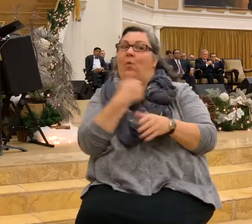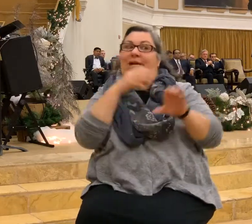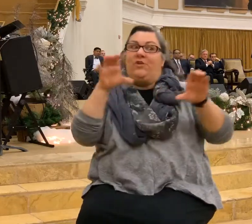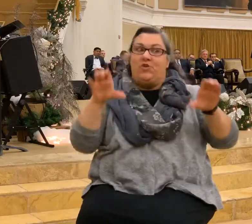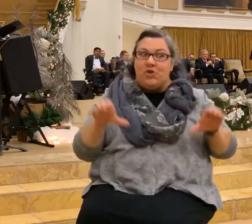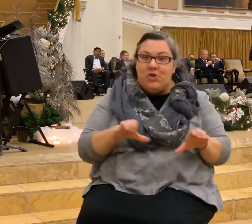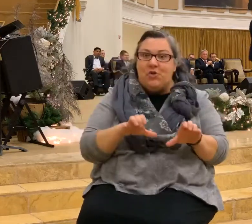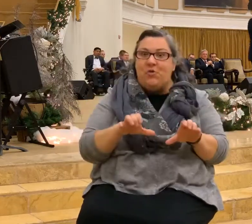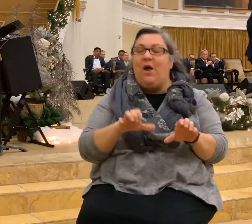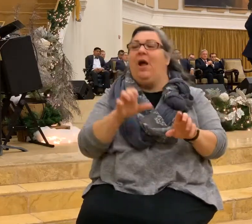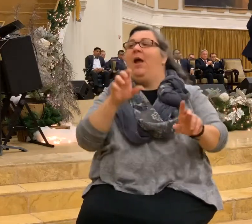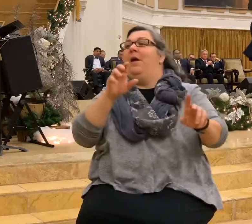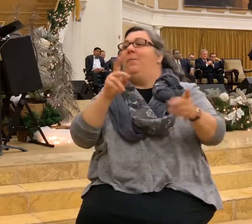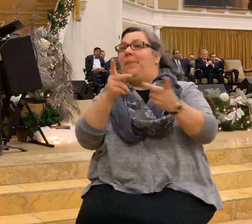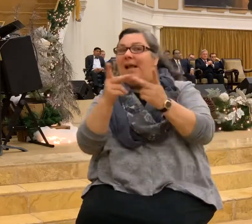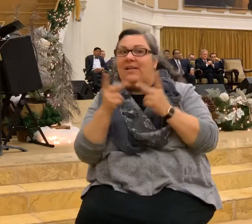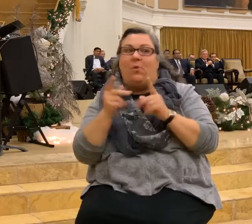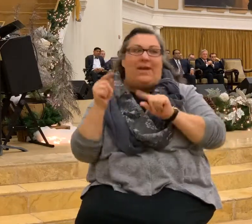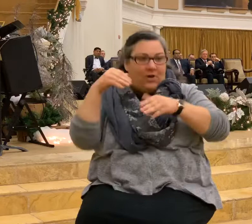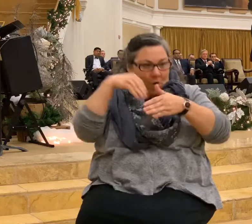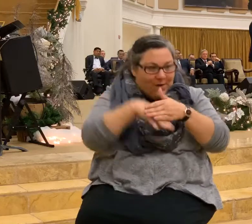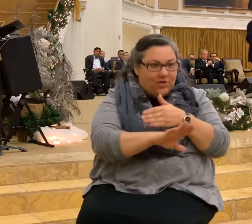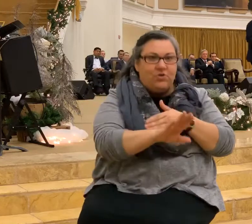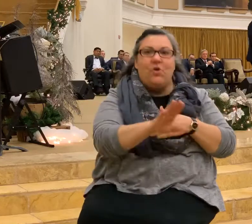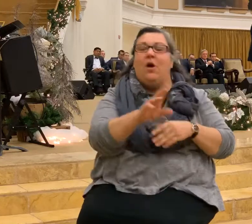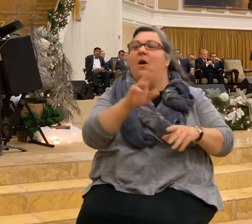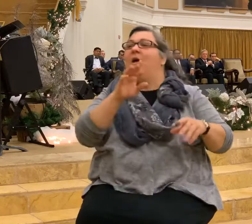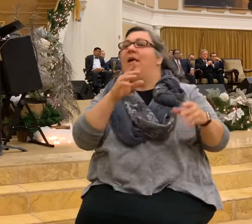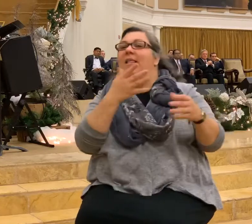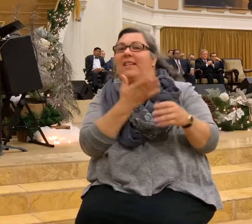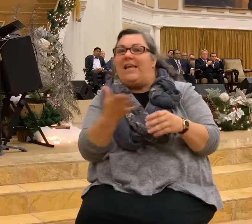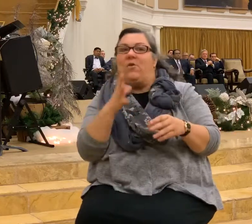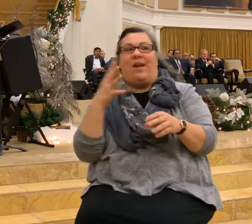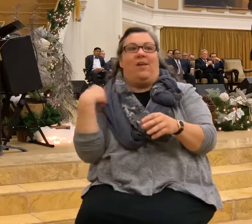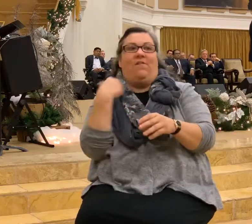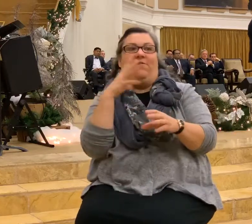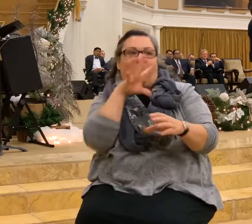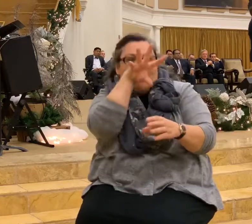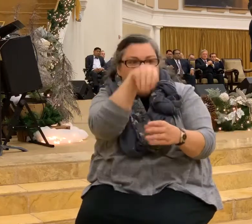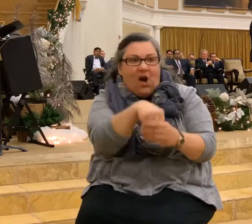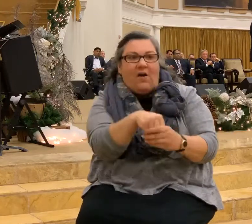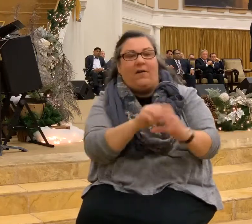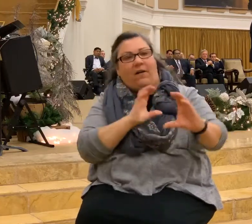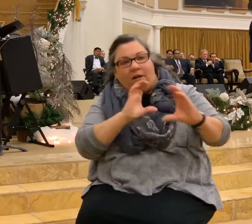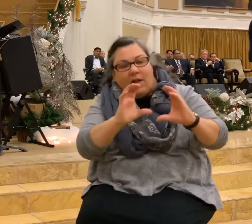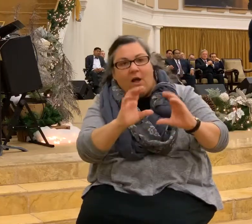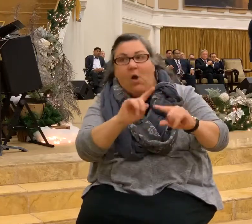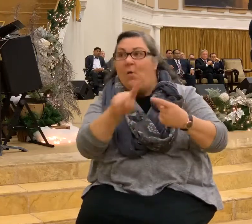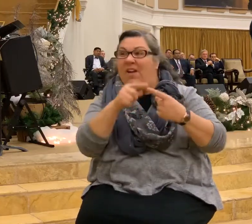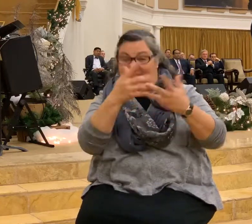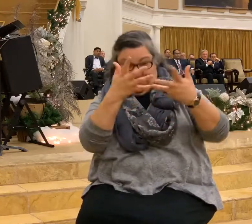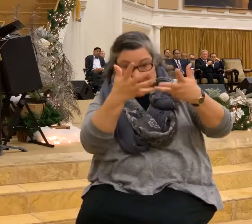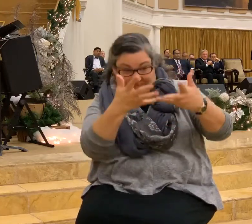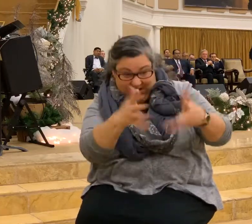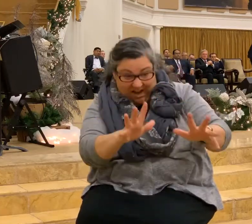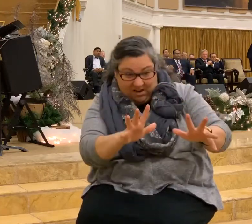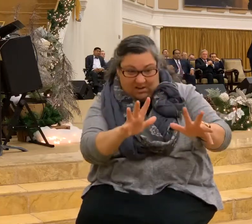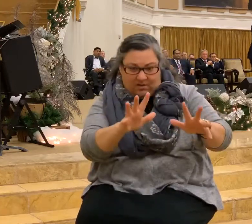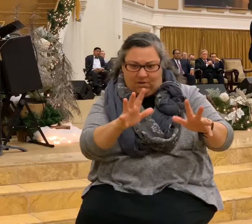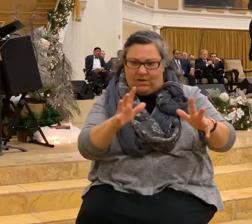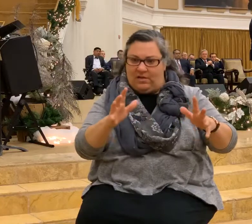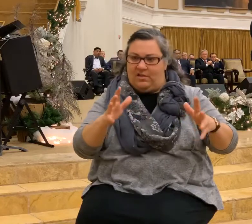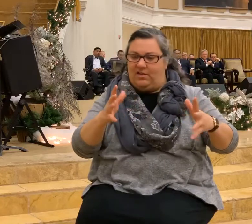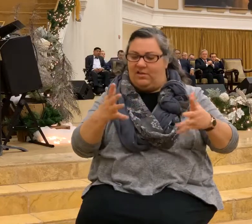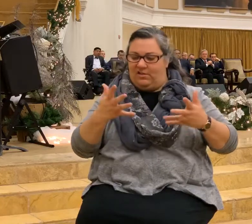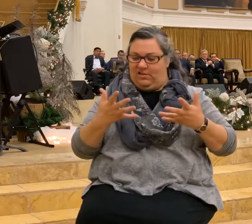we go. Things we look at and talk about and participate in. That when we're done, we get away and we say, God, where are you?